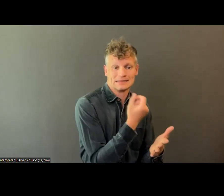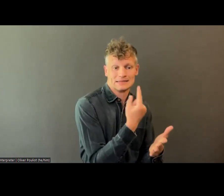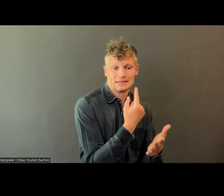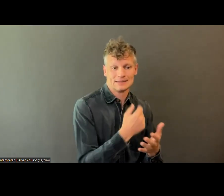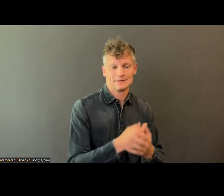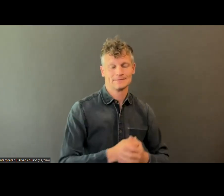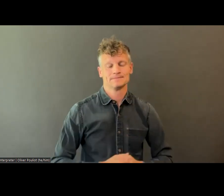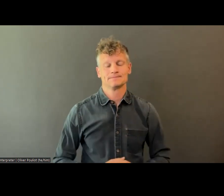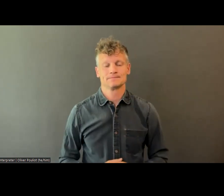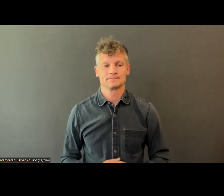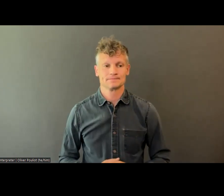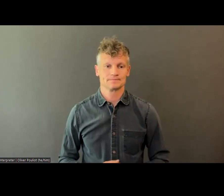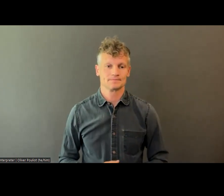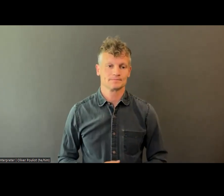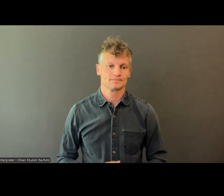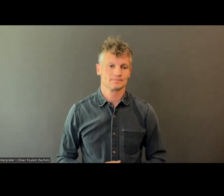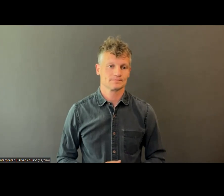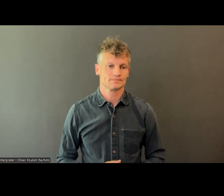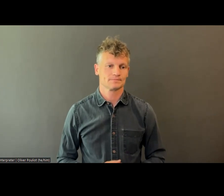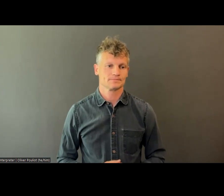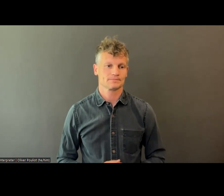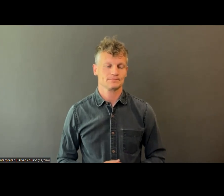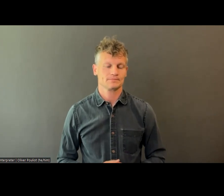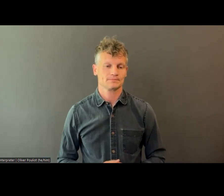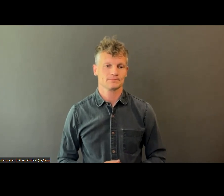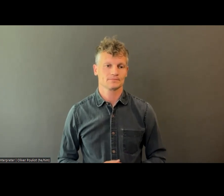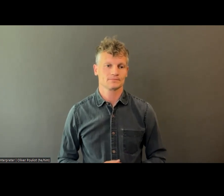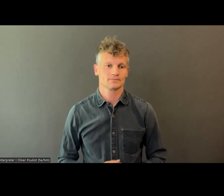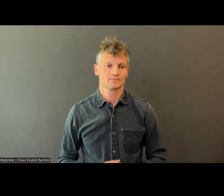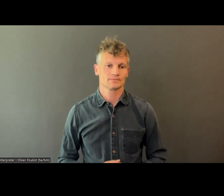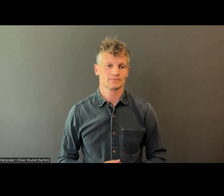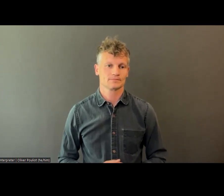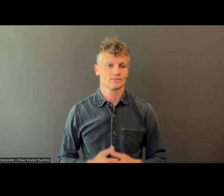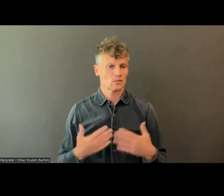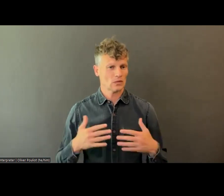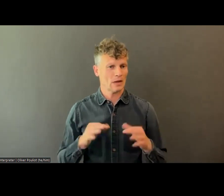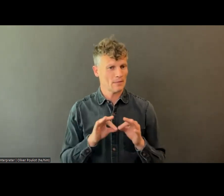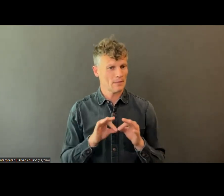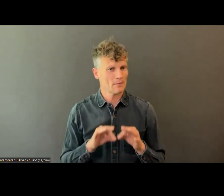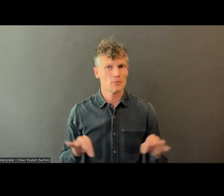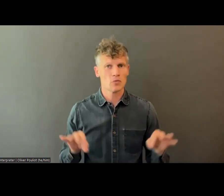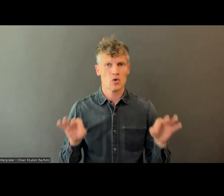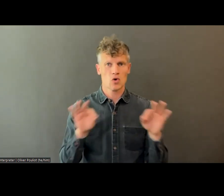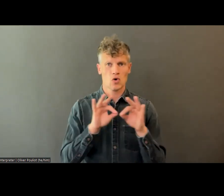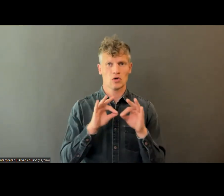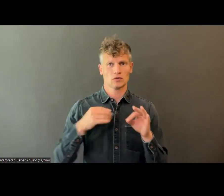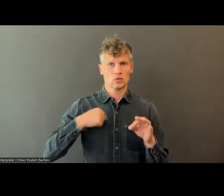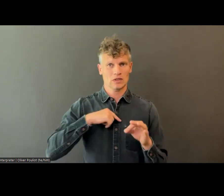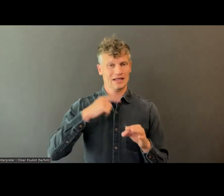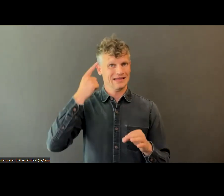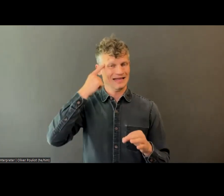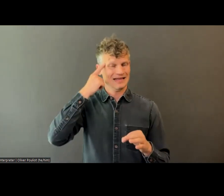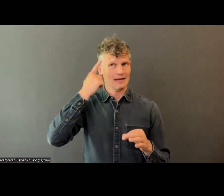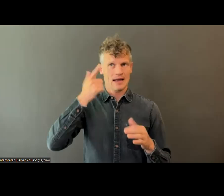those goods and services. So within the facilities management world, it's not enough just to say that we respond